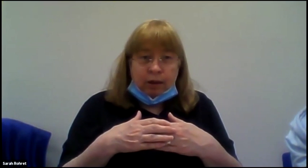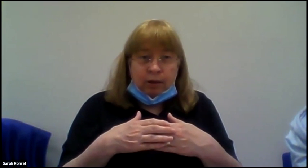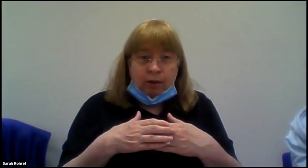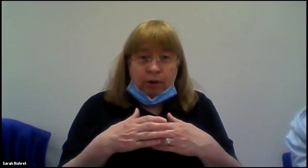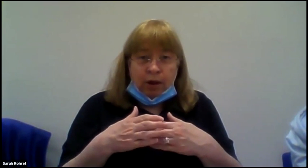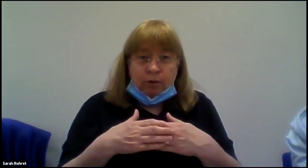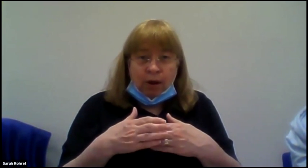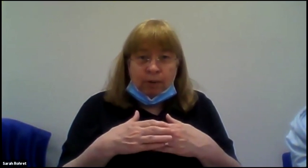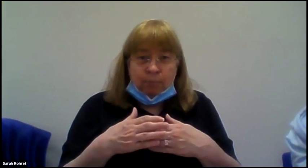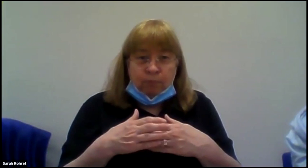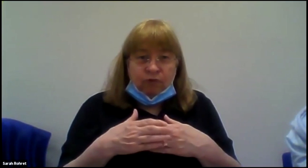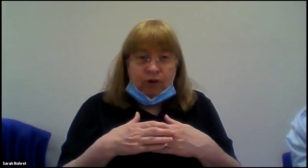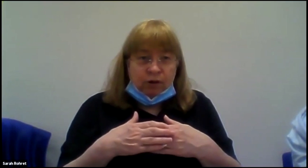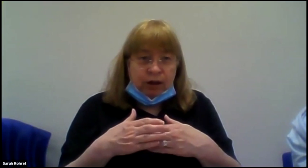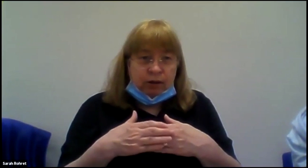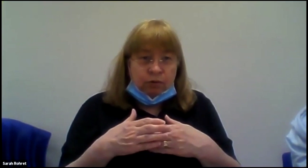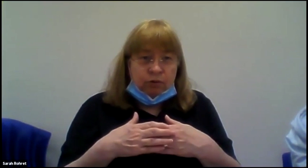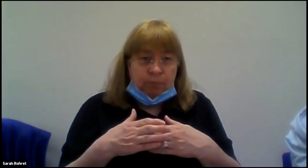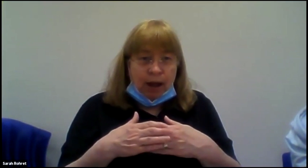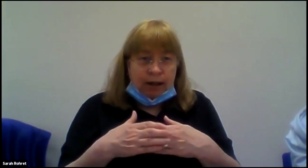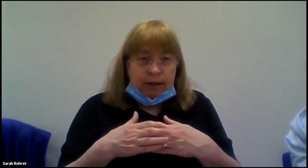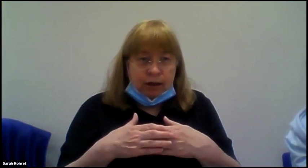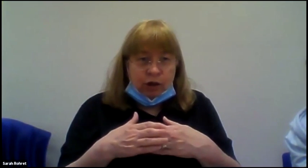So, and you want it fairly close to your body. Near.